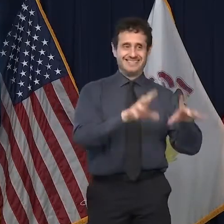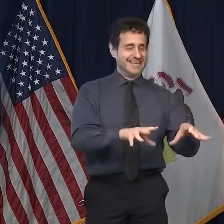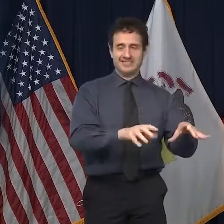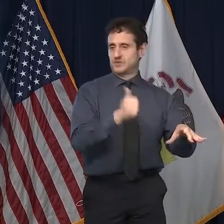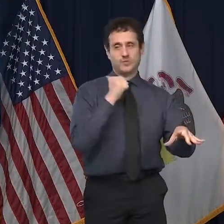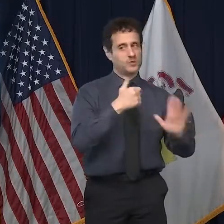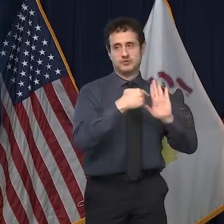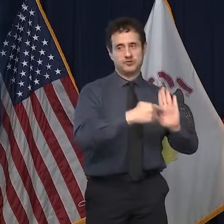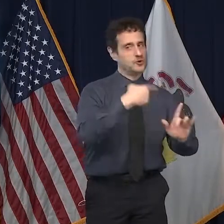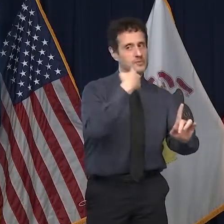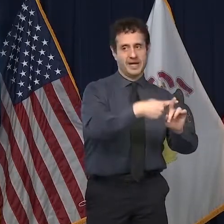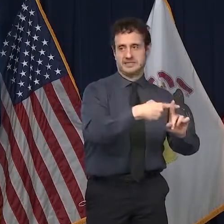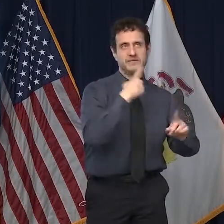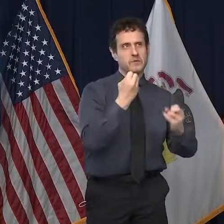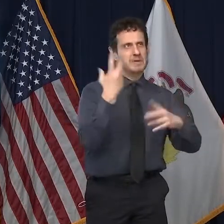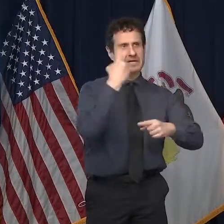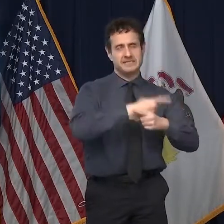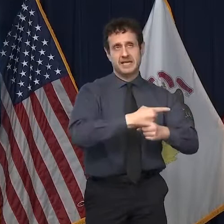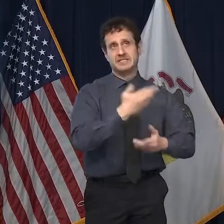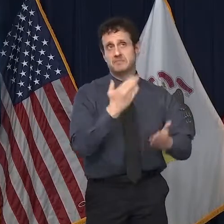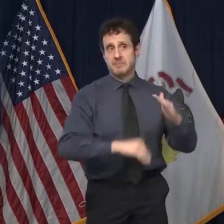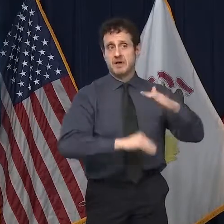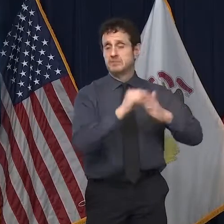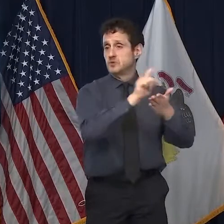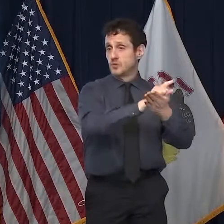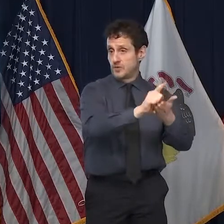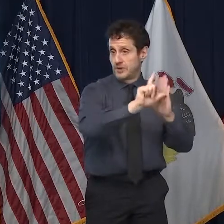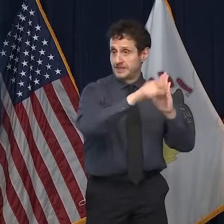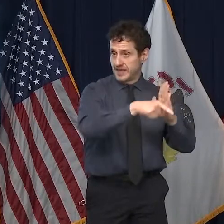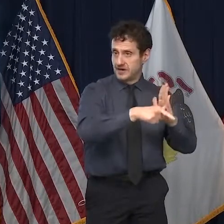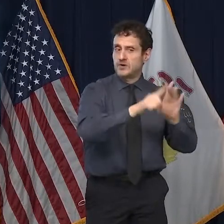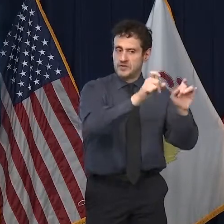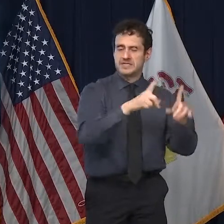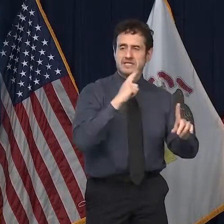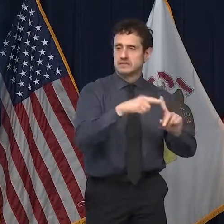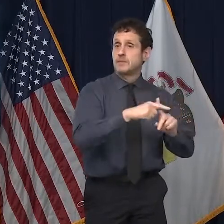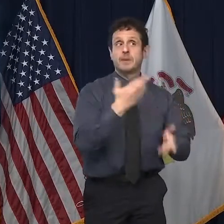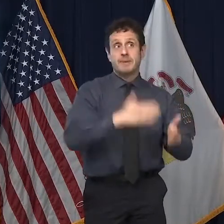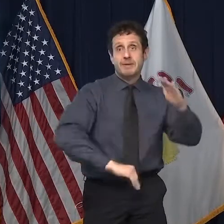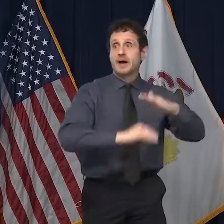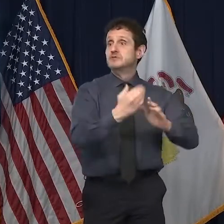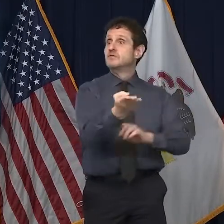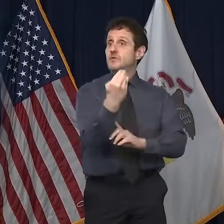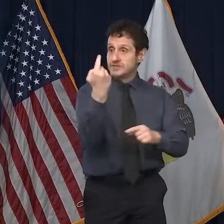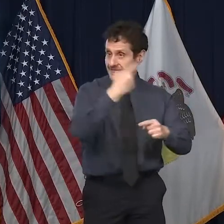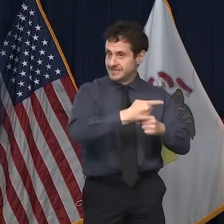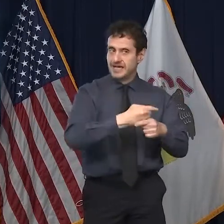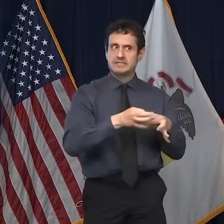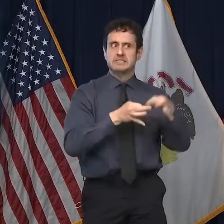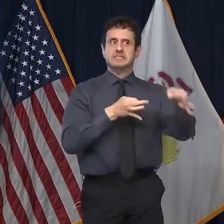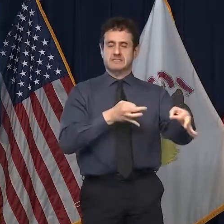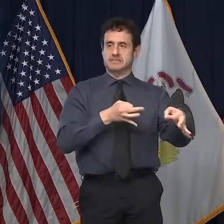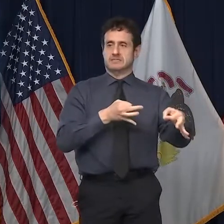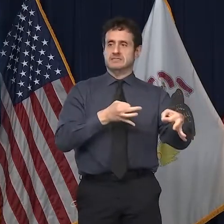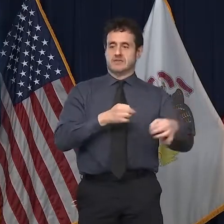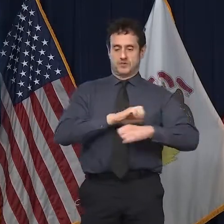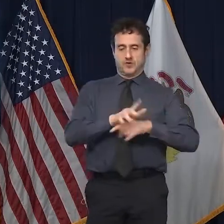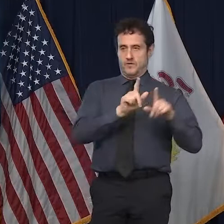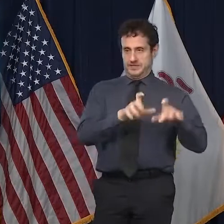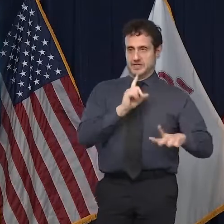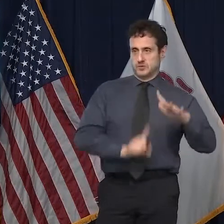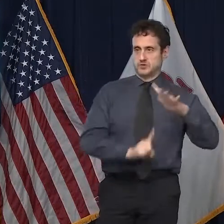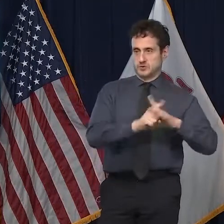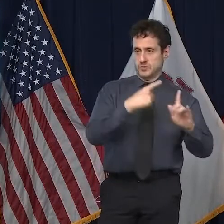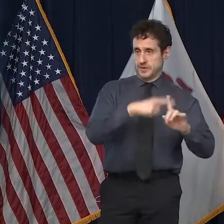turn positive for many days, maybe even up to a week, but it can also be up to 14 days. So you just have to be cautious, be aware of that, be